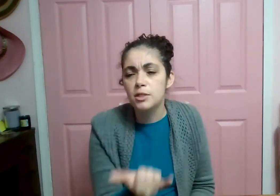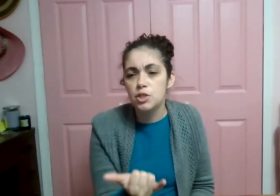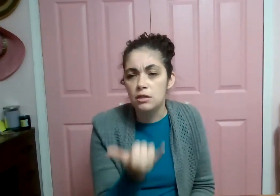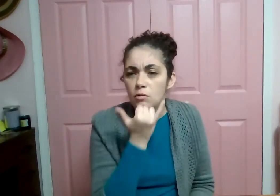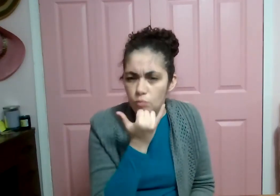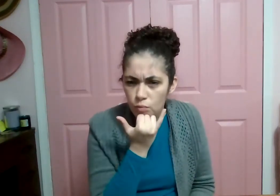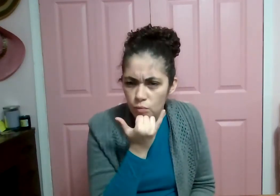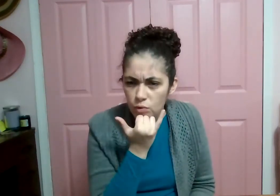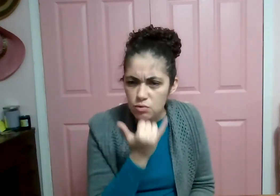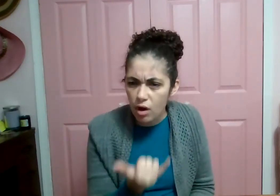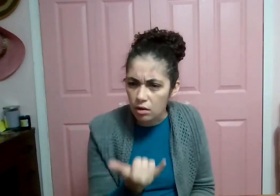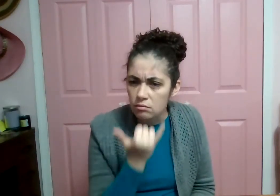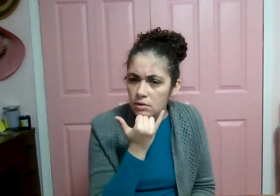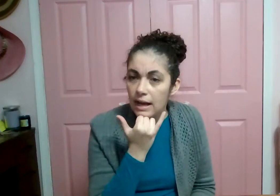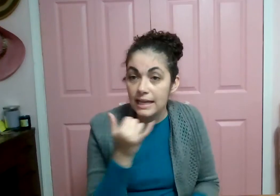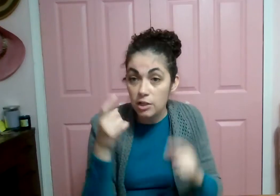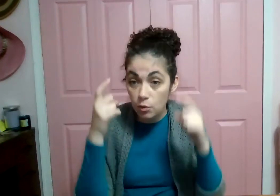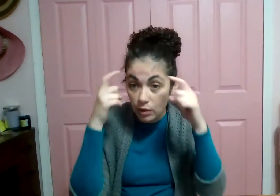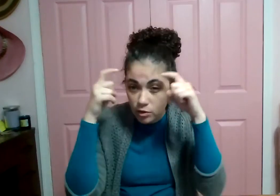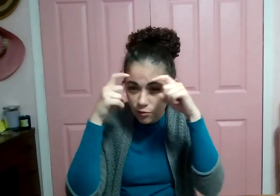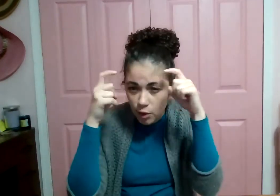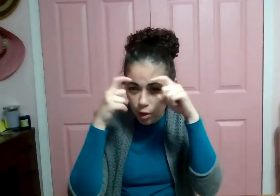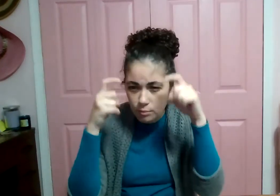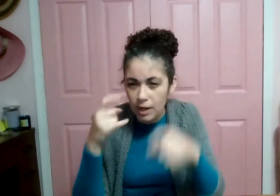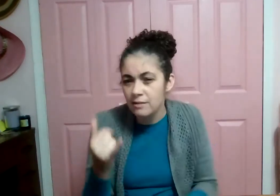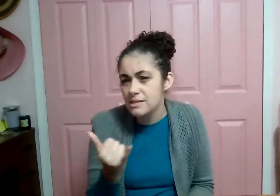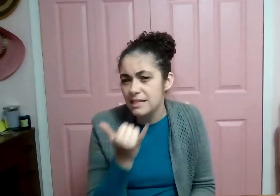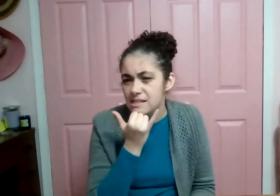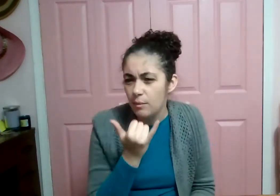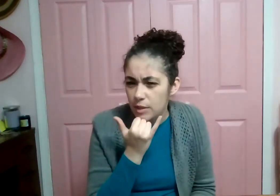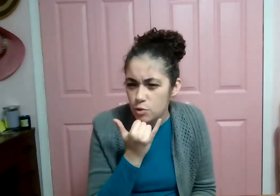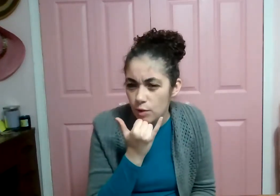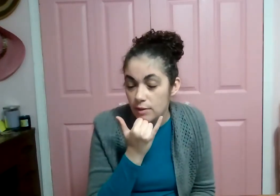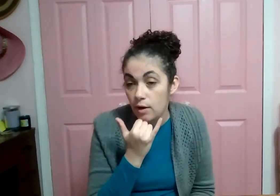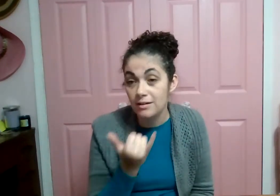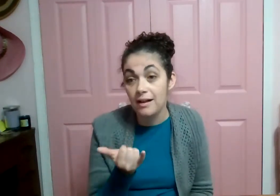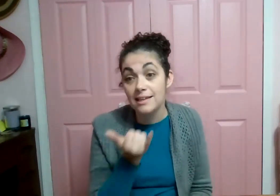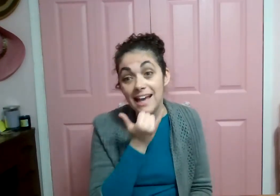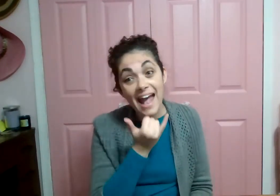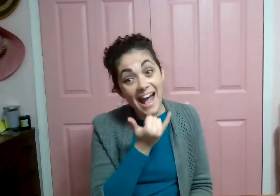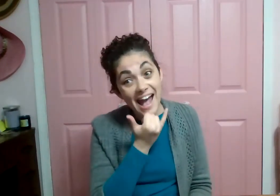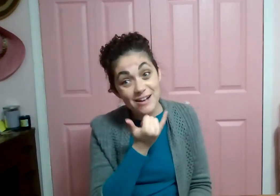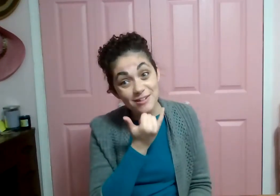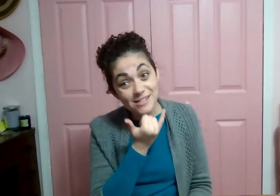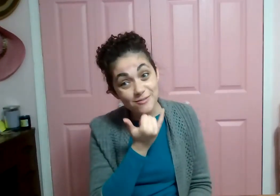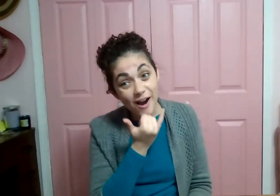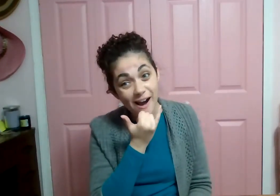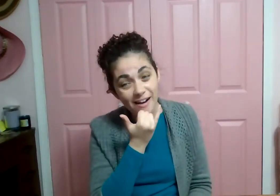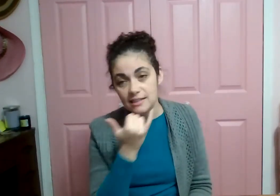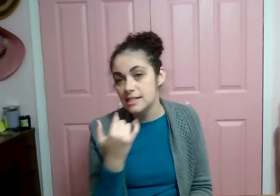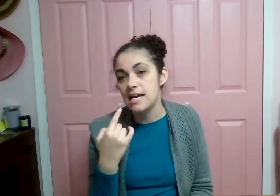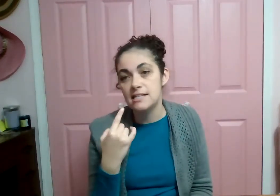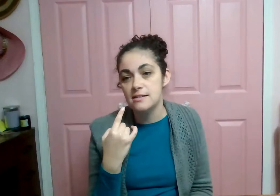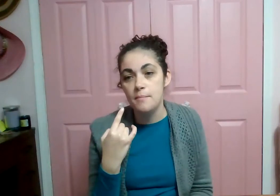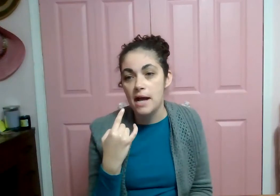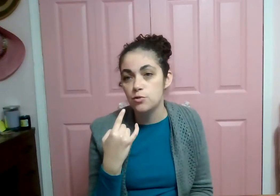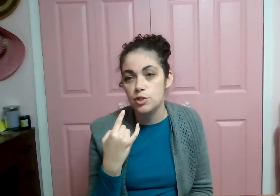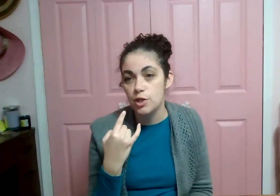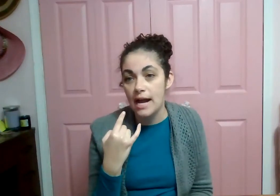your chin. What's wrong? Again, you want those furrowed brows like something's really wrong, not like, hey, what's wrong? Because that doesn't match what you're